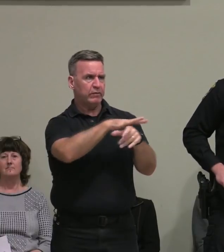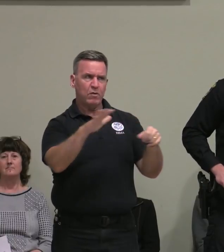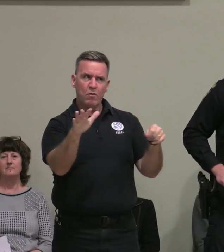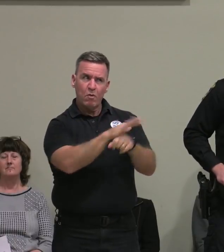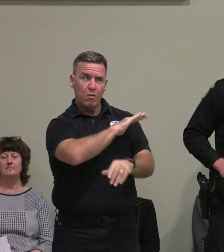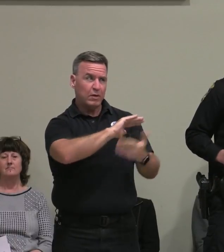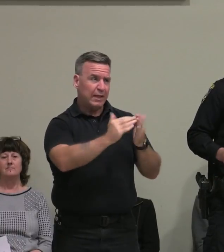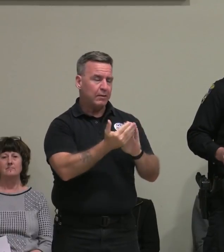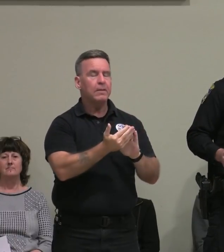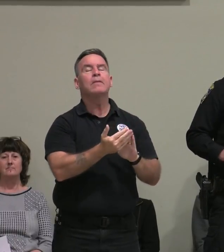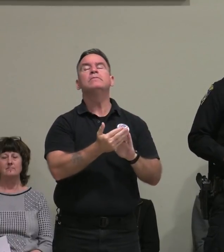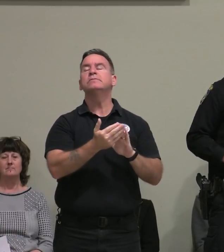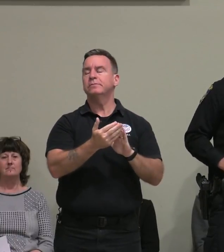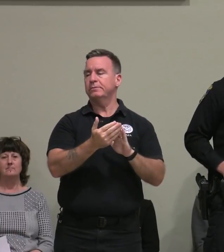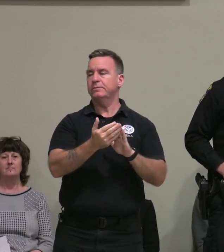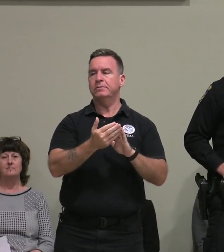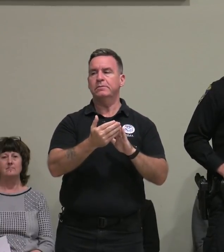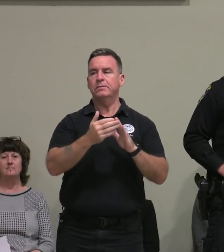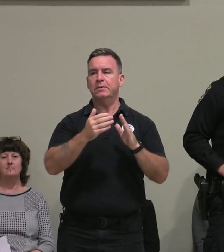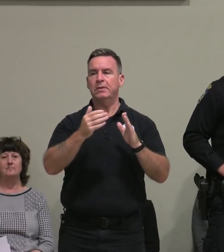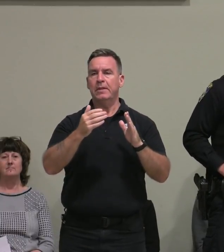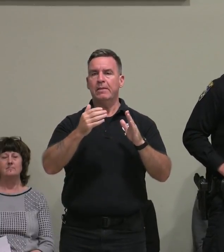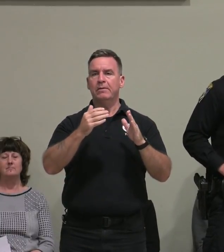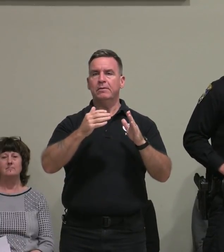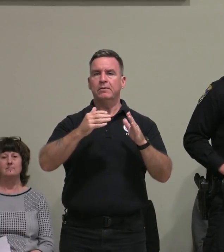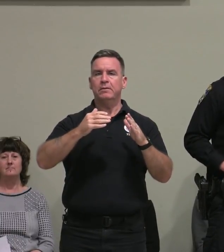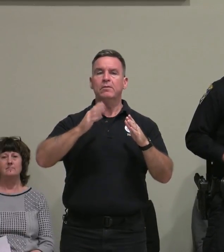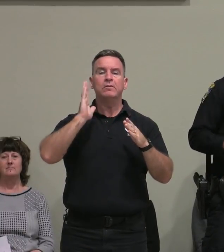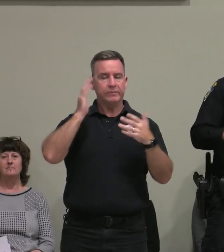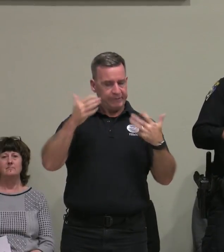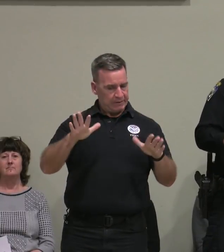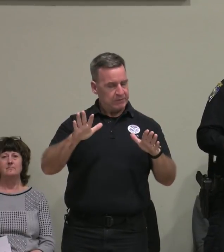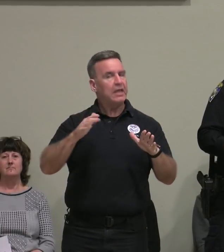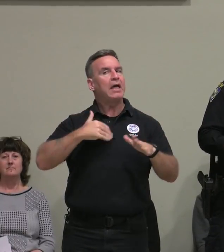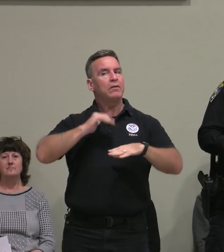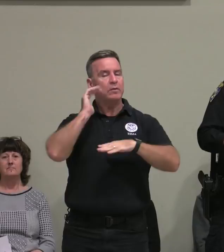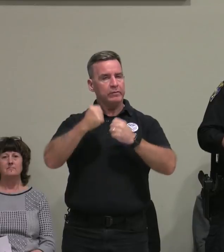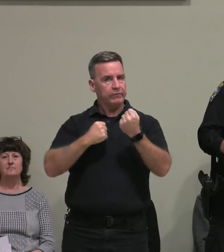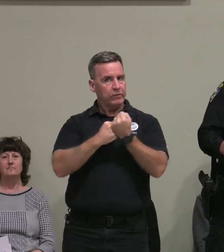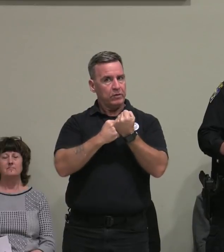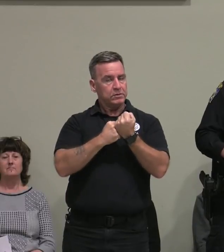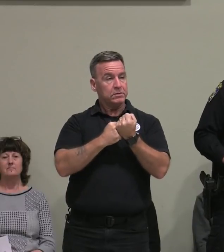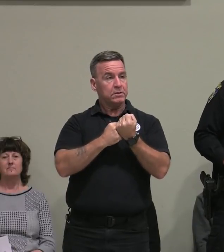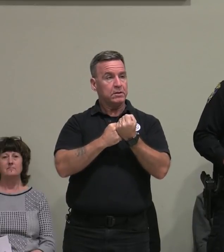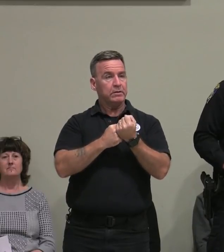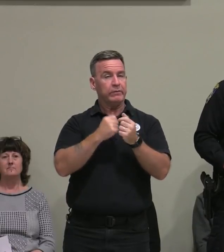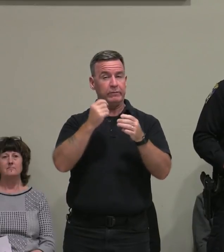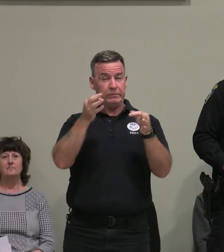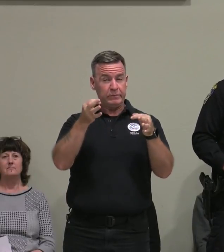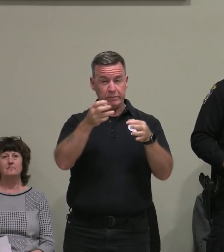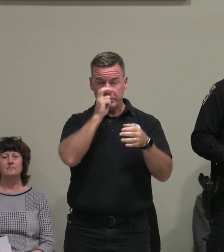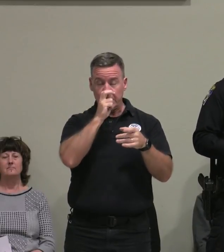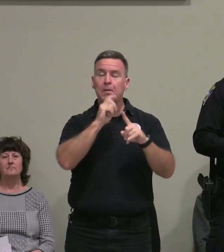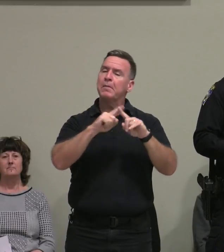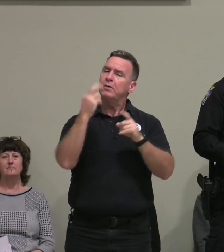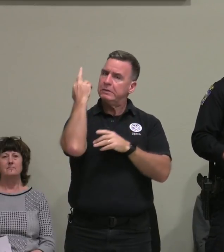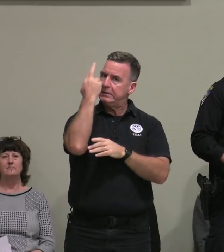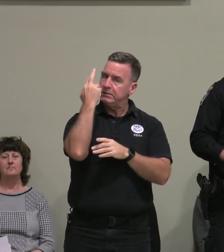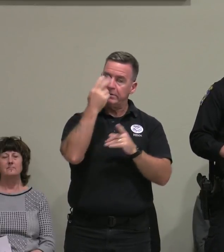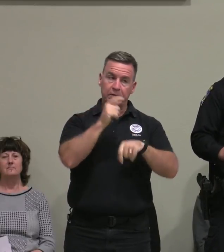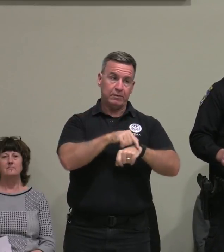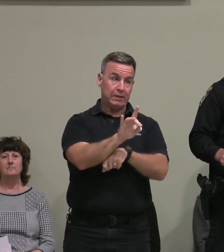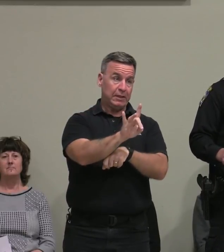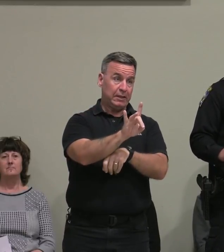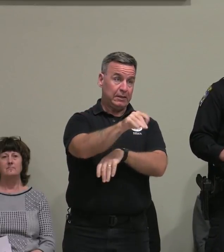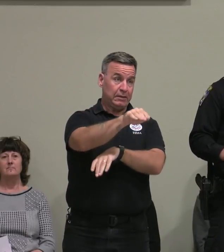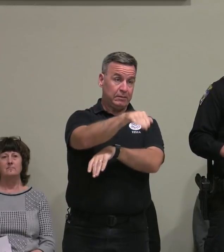the entire town. We have adopted a curfew and we will enforce that firmly but reasonably. The curfew is from 8 p